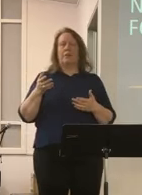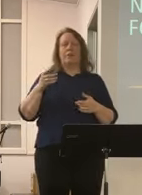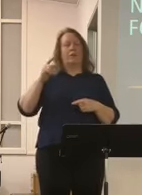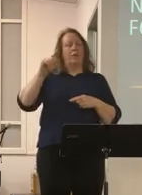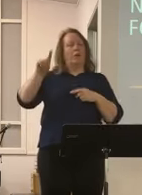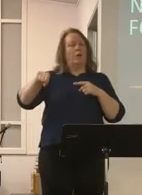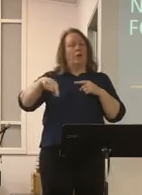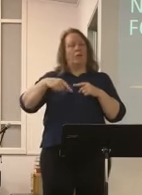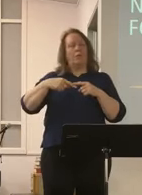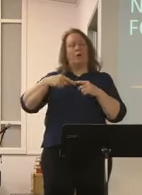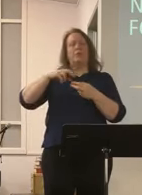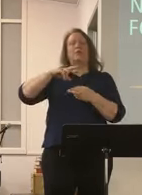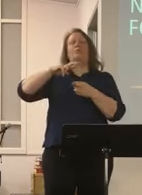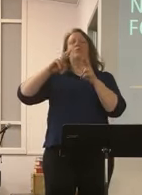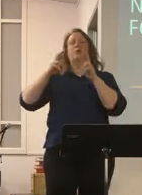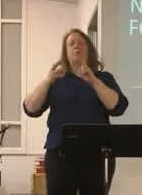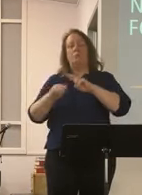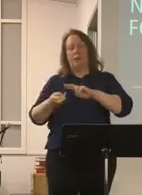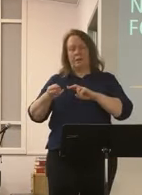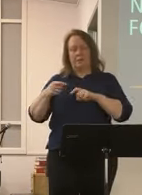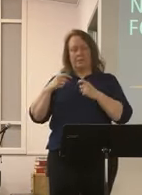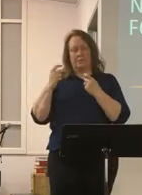When did you repent of your sins?"